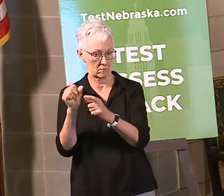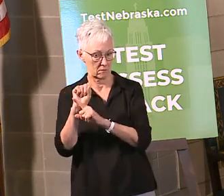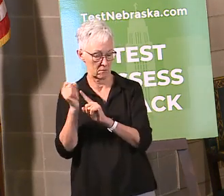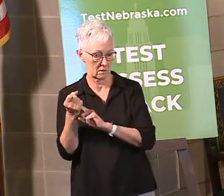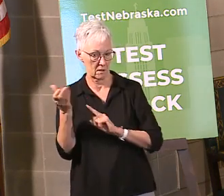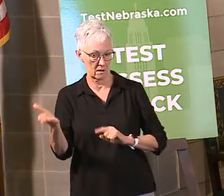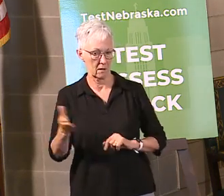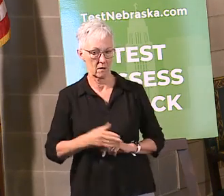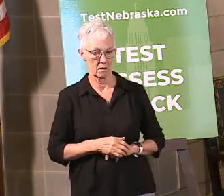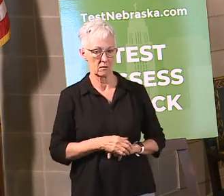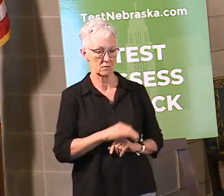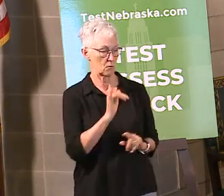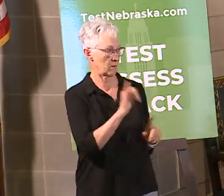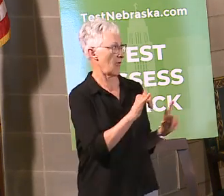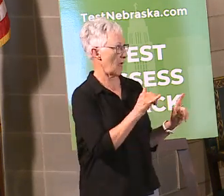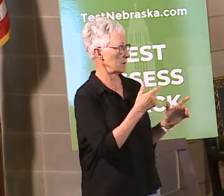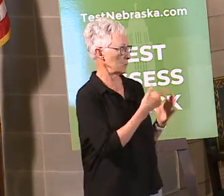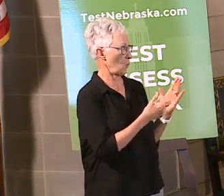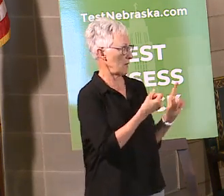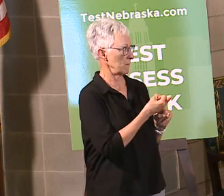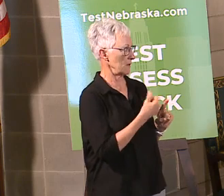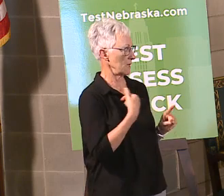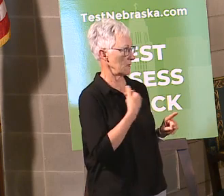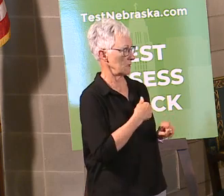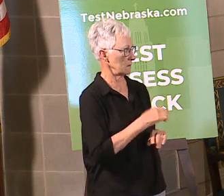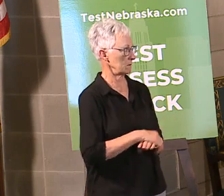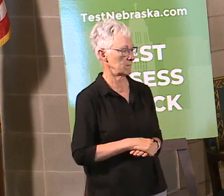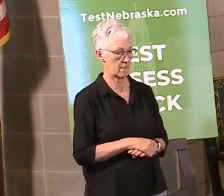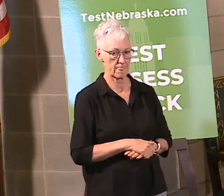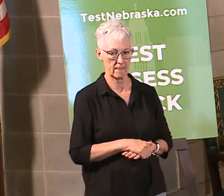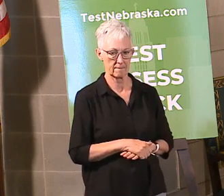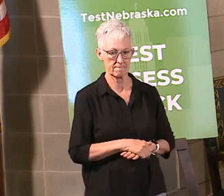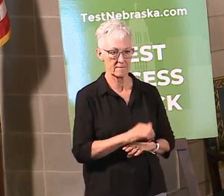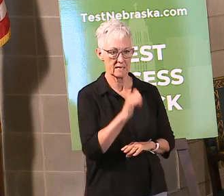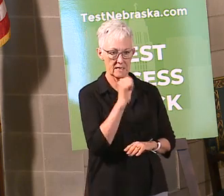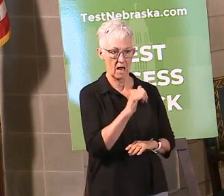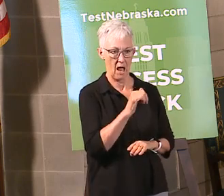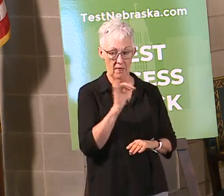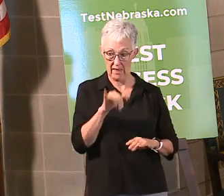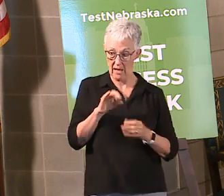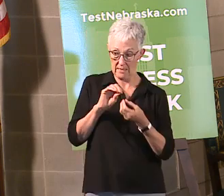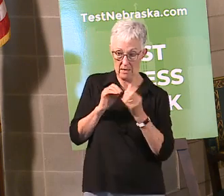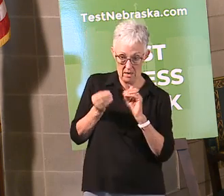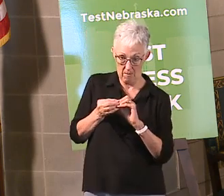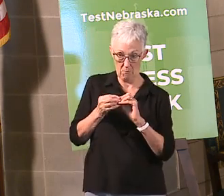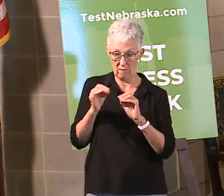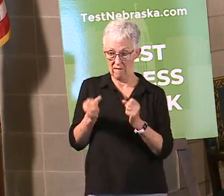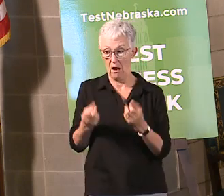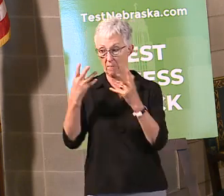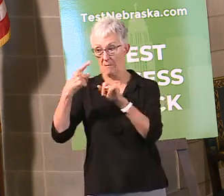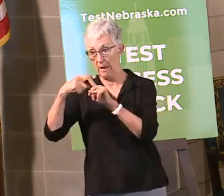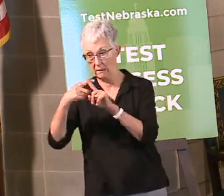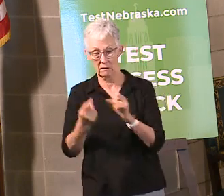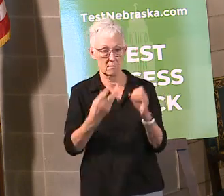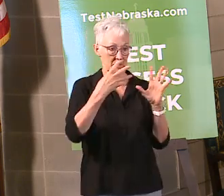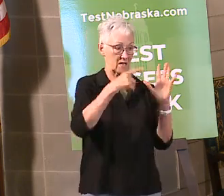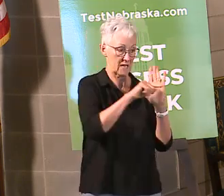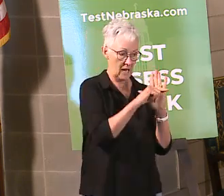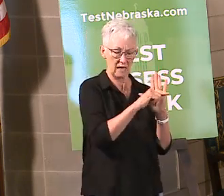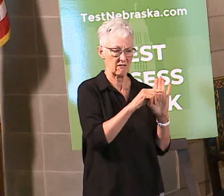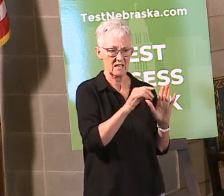loosen our restrictions. So it's not a number that I pay that much attention to. Yeah, in the